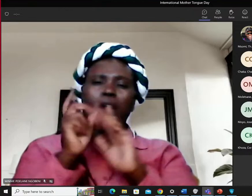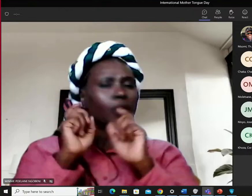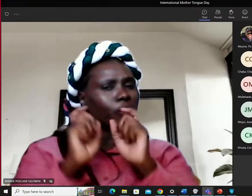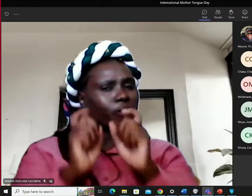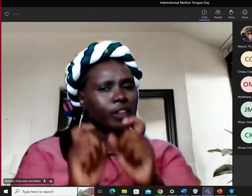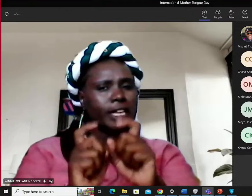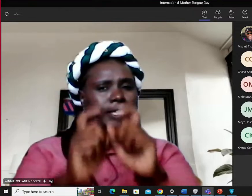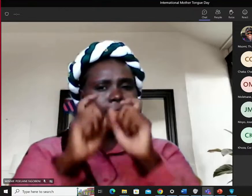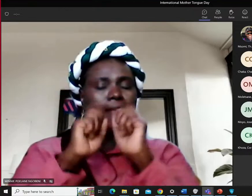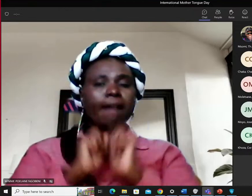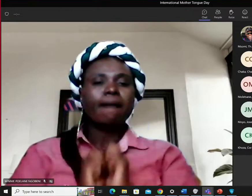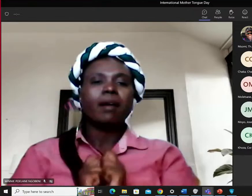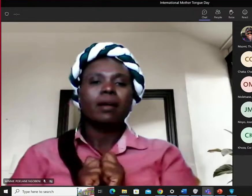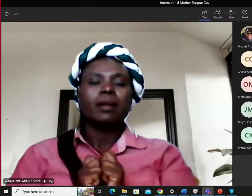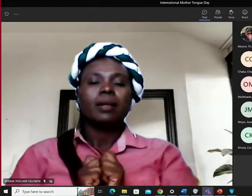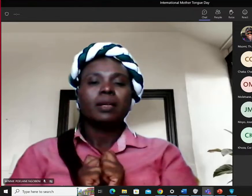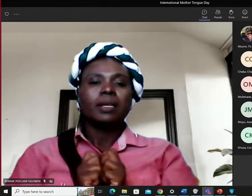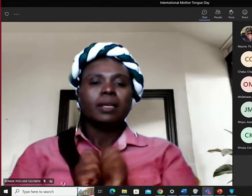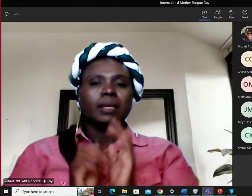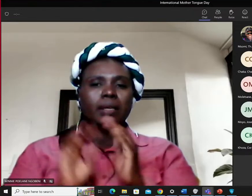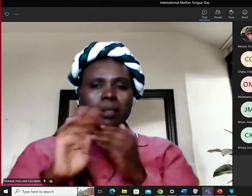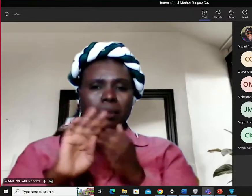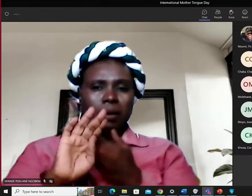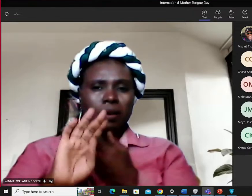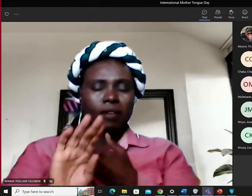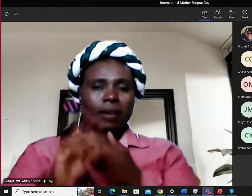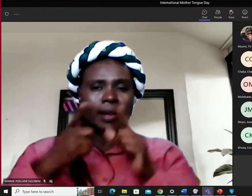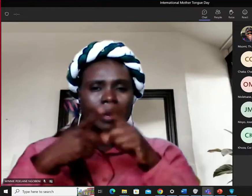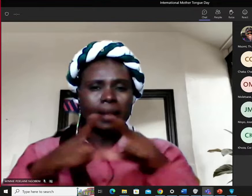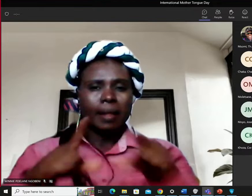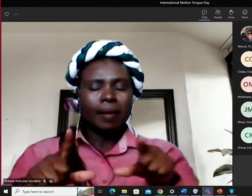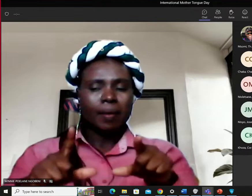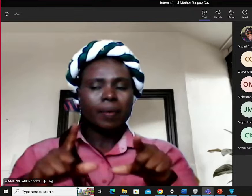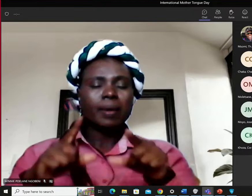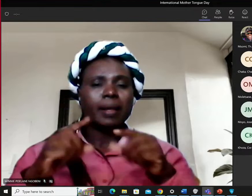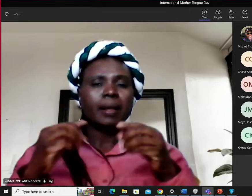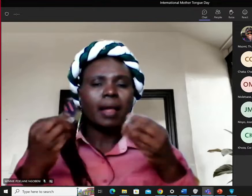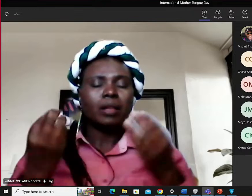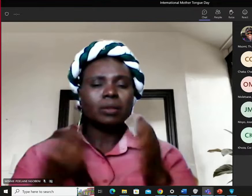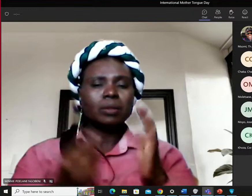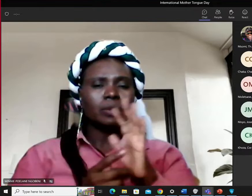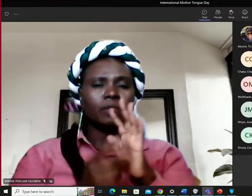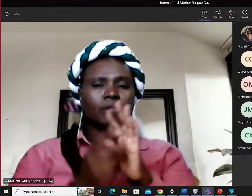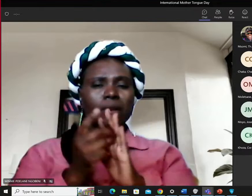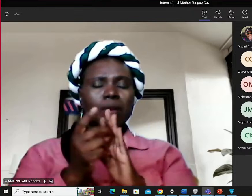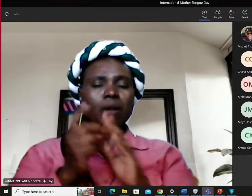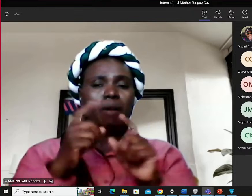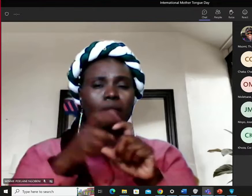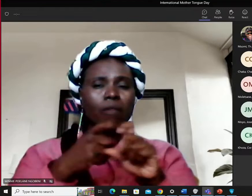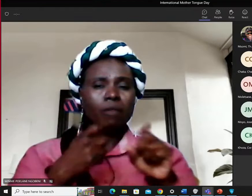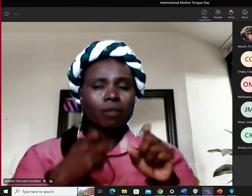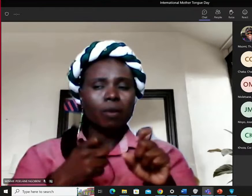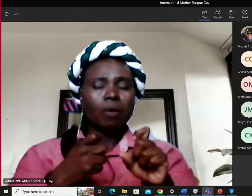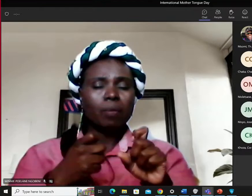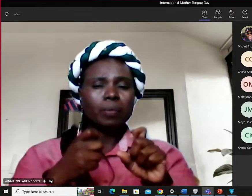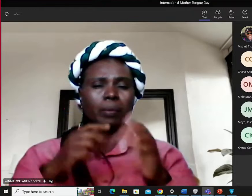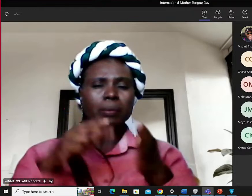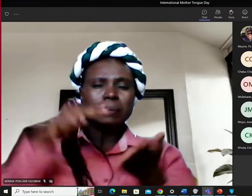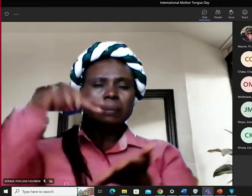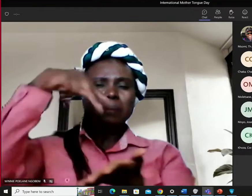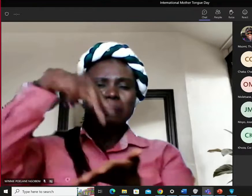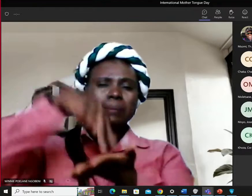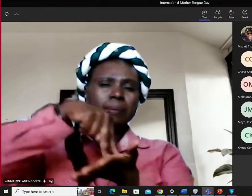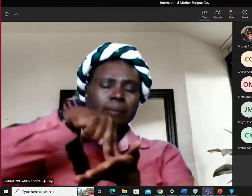It prevents language and cognitive development from coming to a standstill for a period of